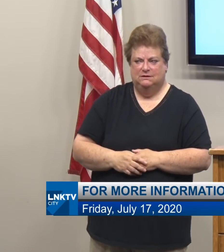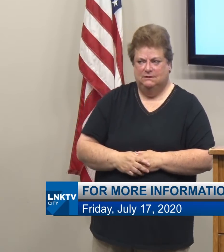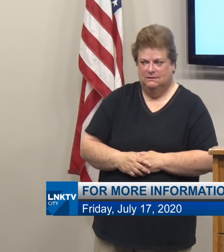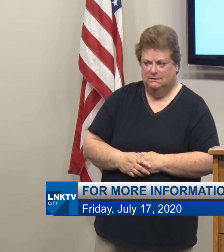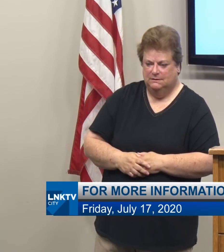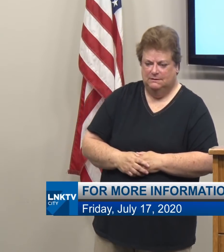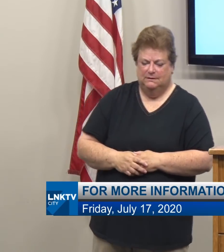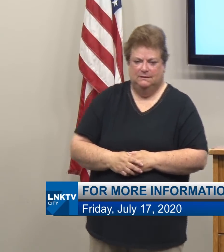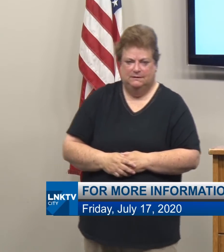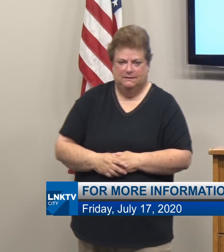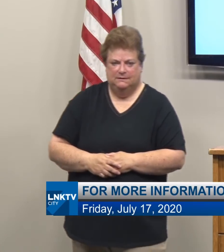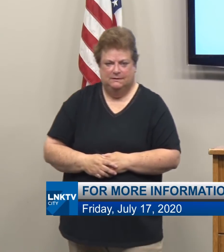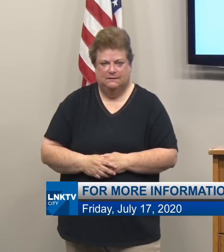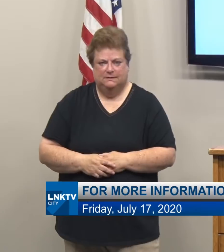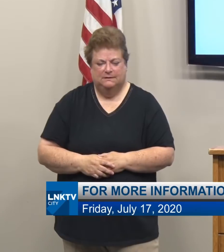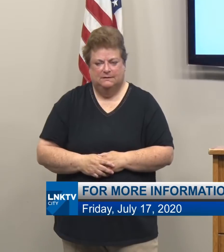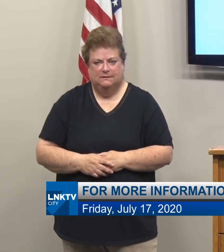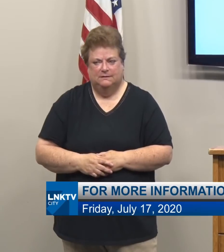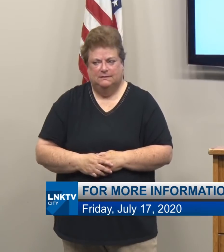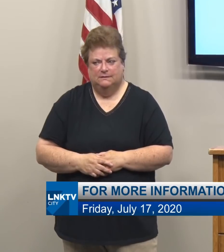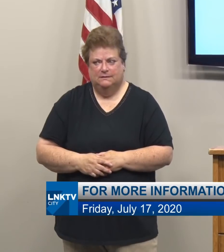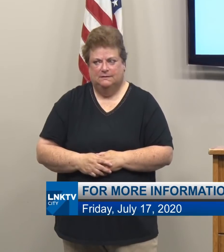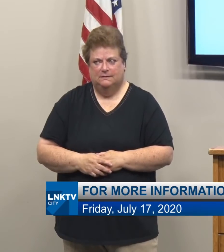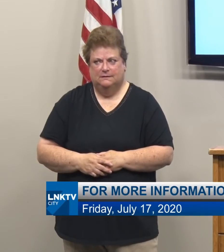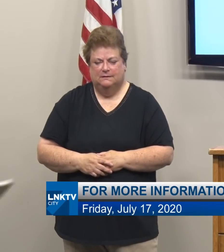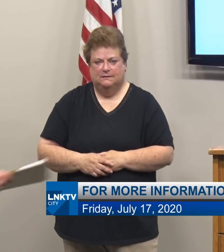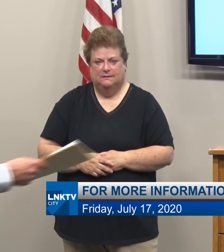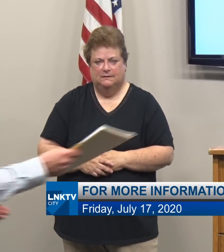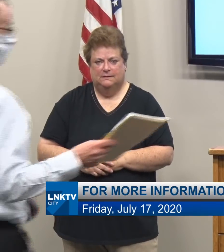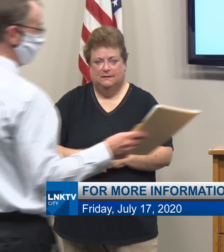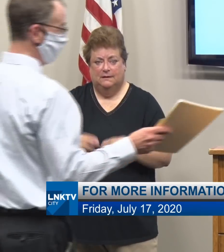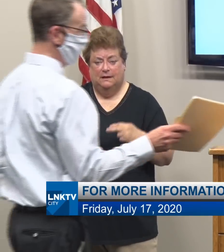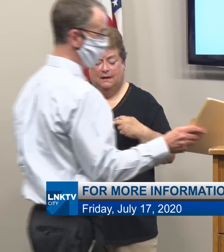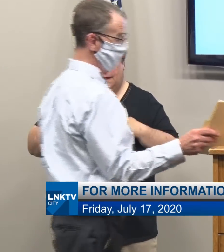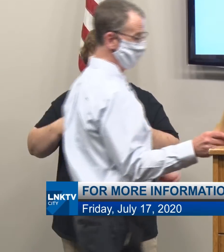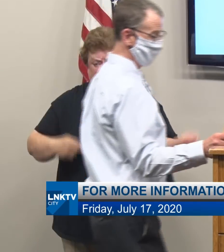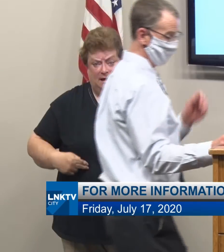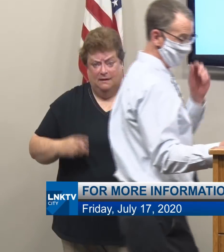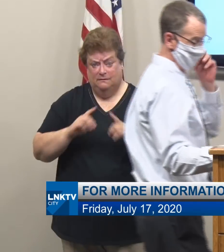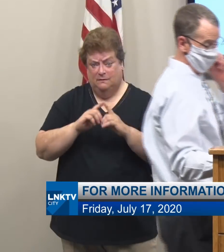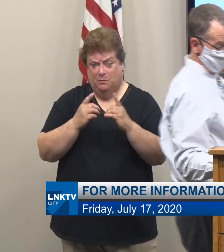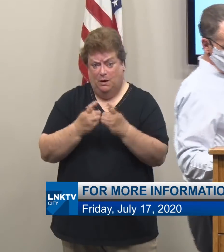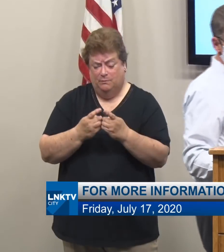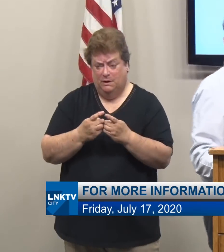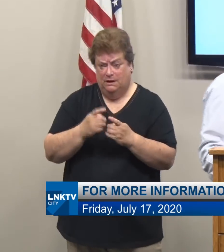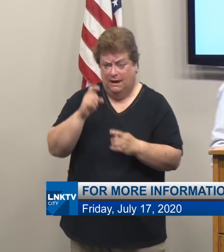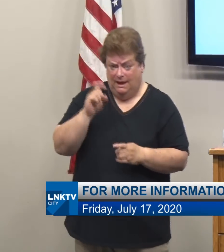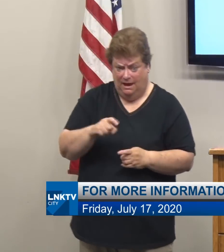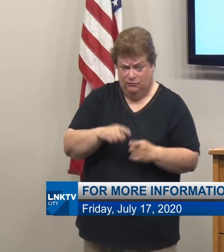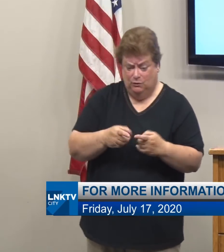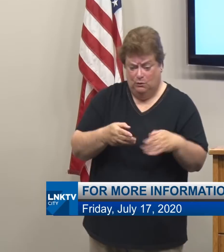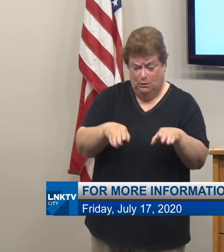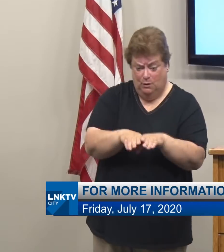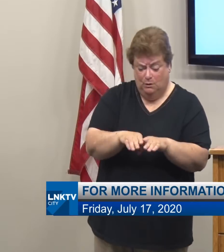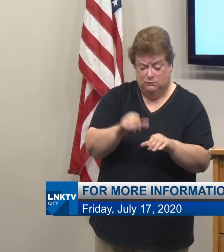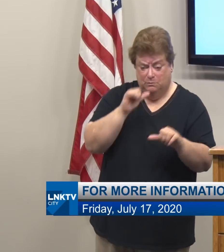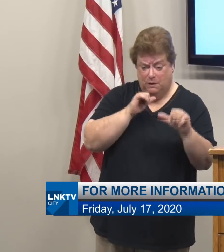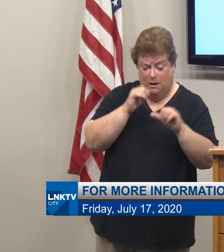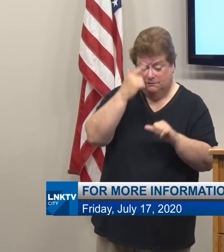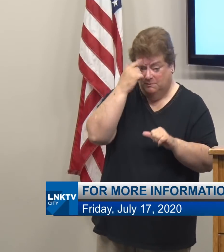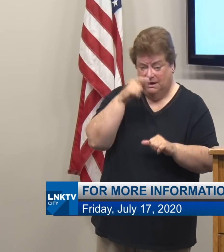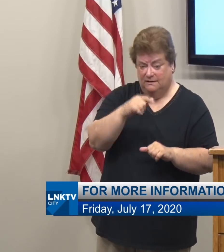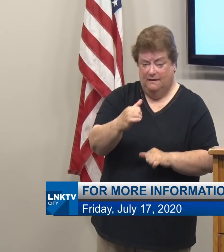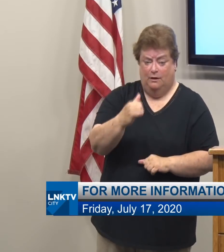Has the health department needed to shut down any bars for lack of compliance with